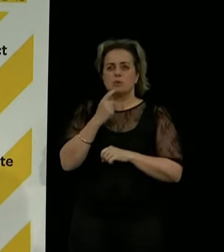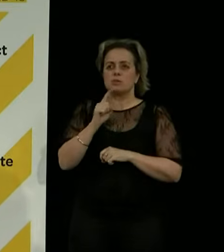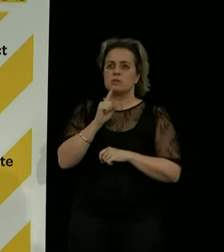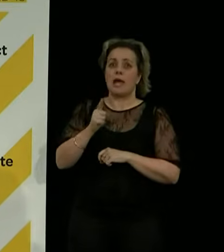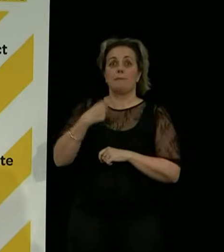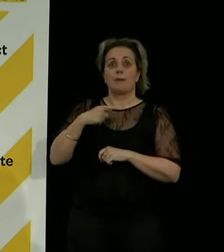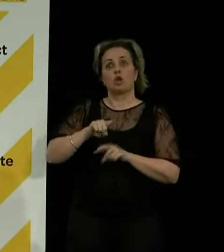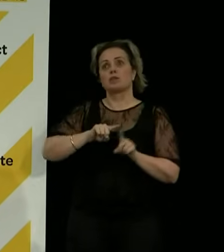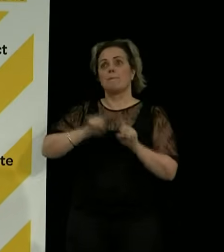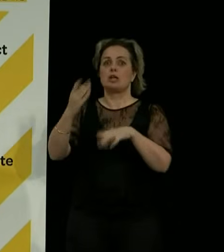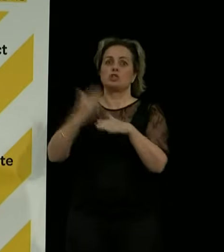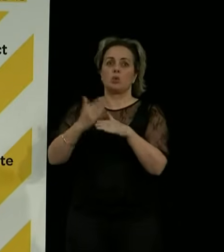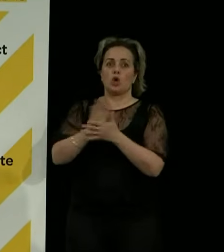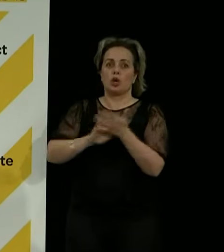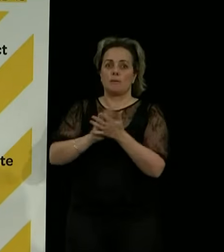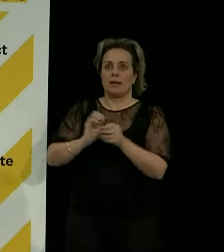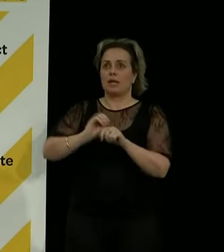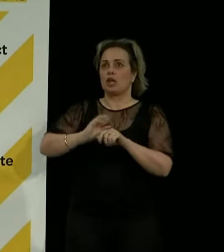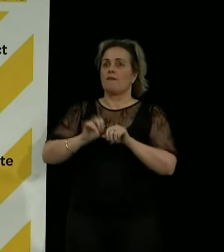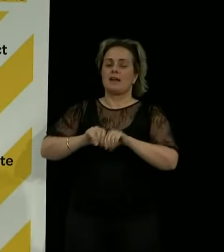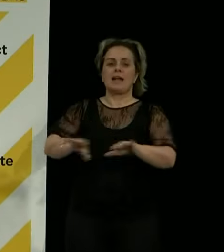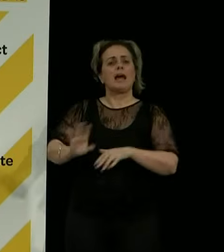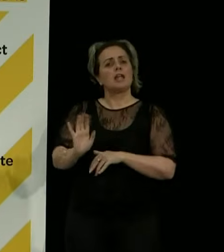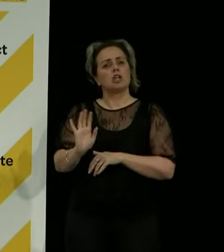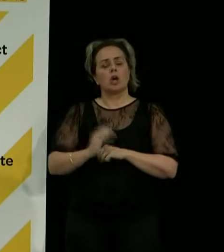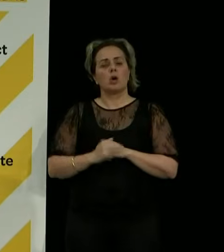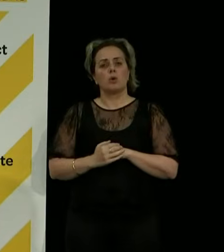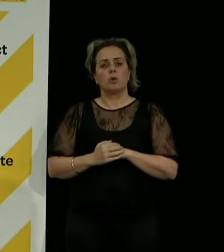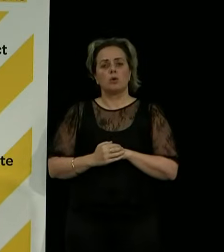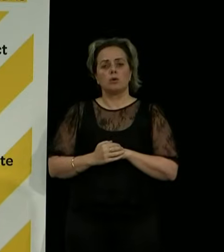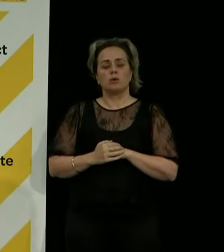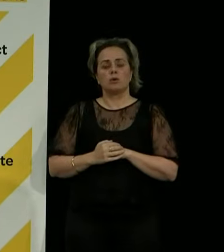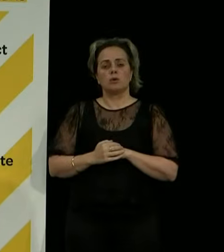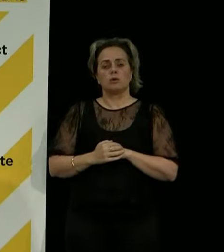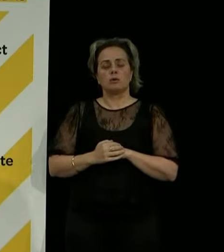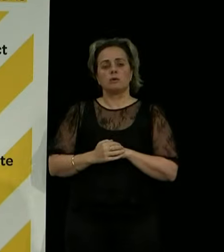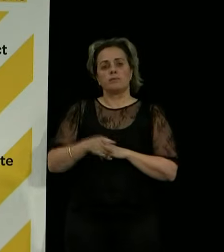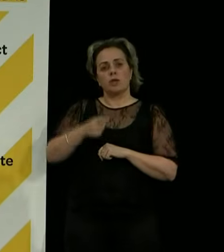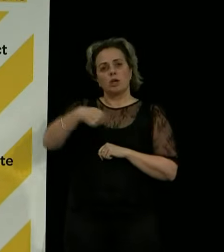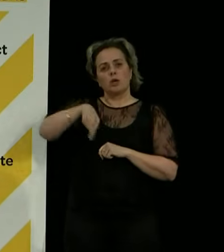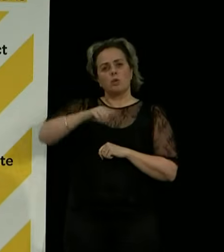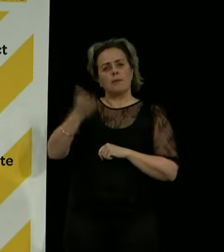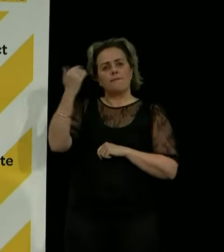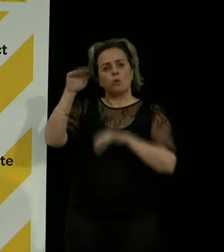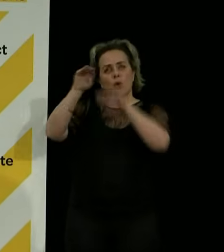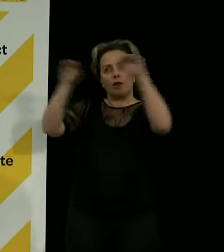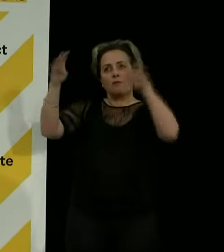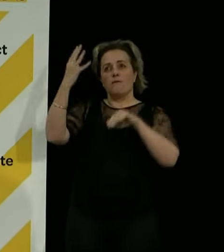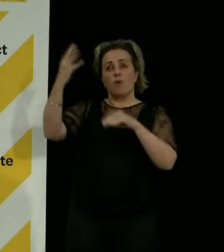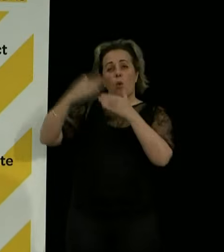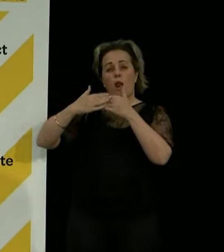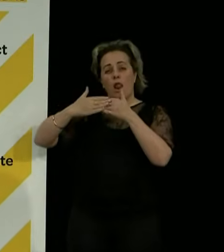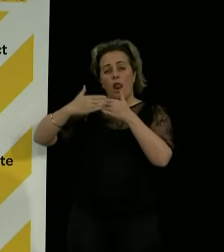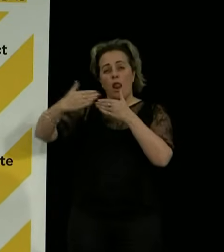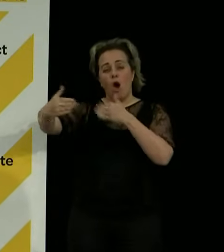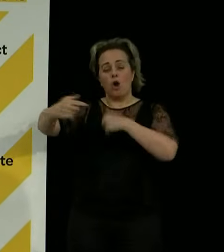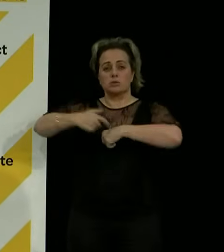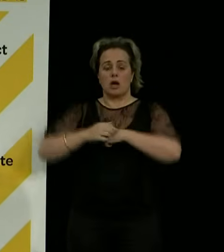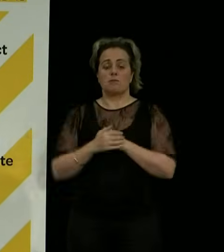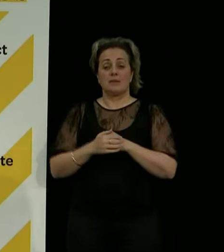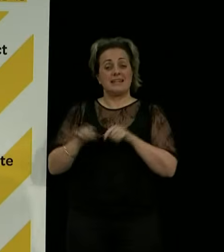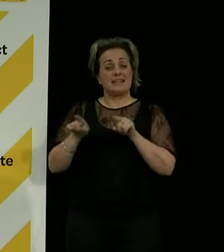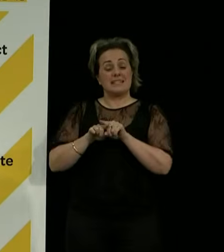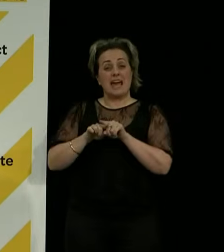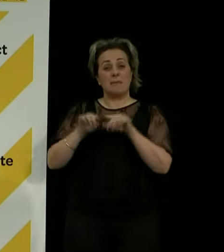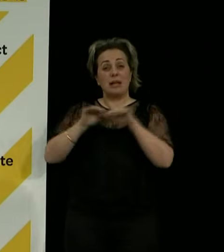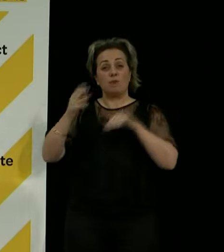factor. But again, you will have seen that we used level 4 for a long period of time. We've used level 3